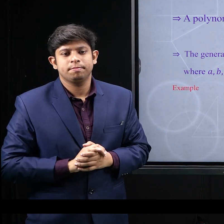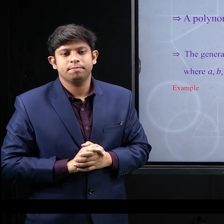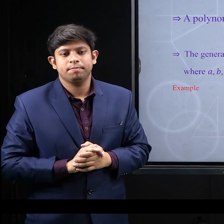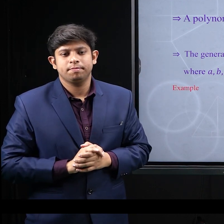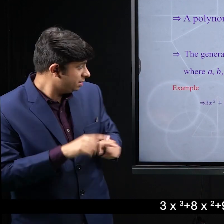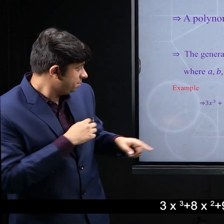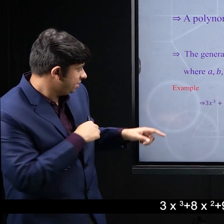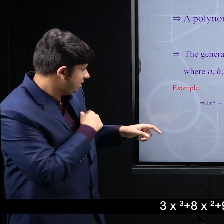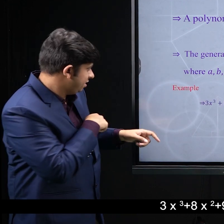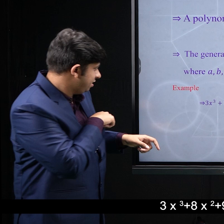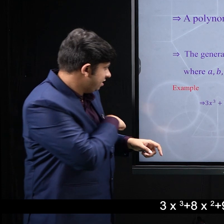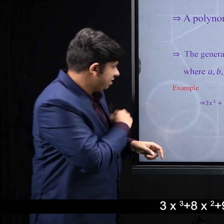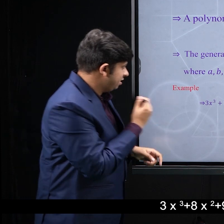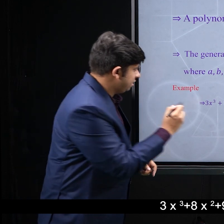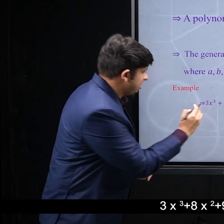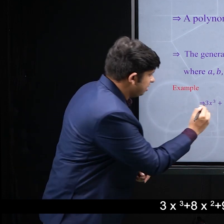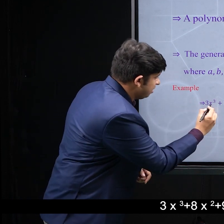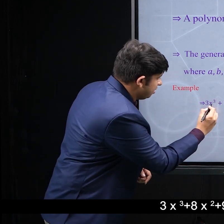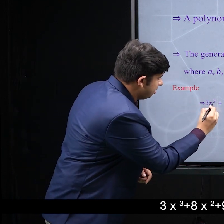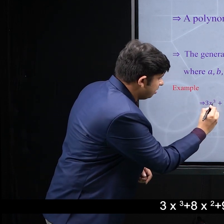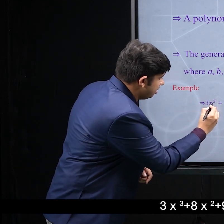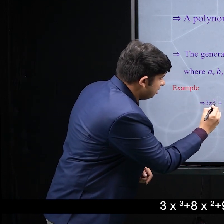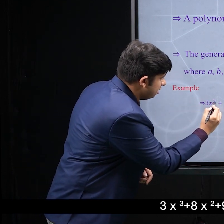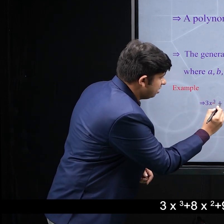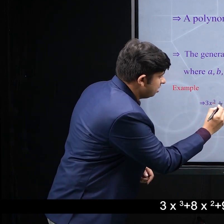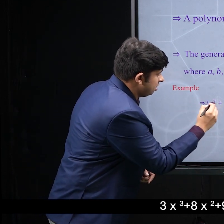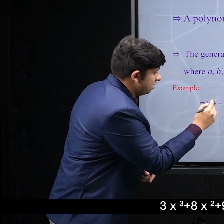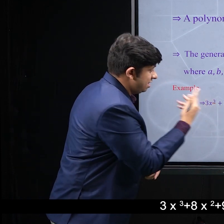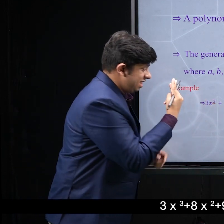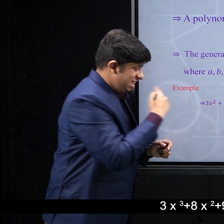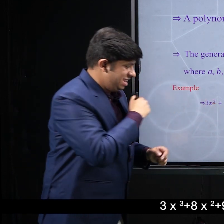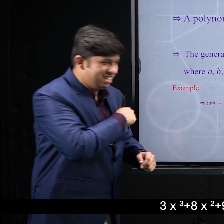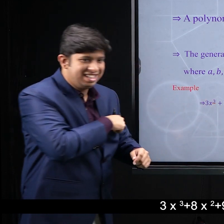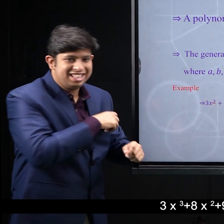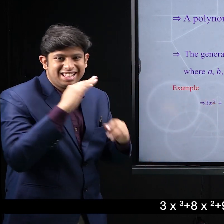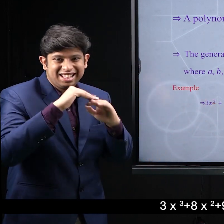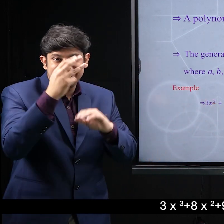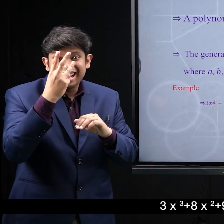Example, 3x cube plus 8x square plus 9x minus 1 is a cubic polynomial.